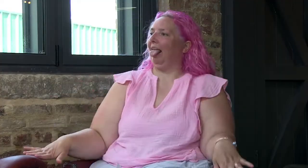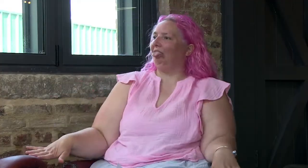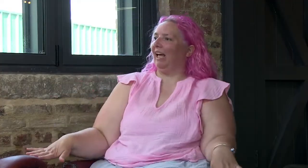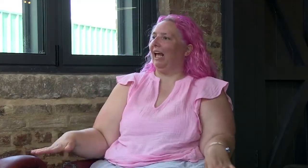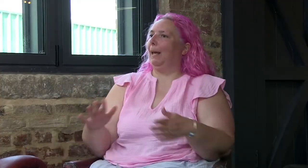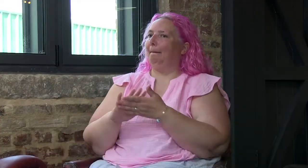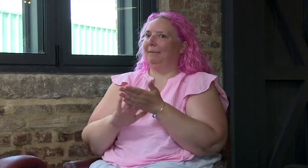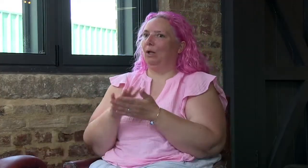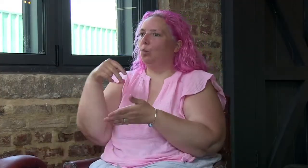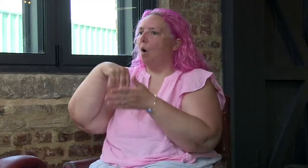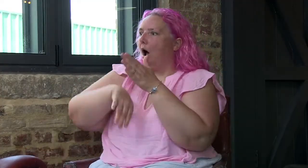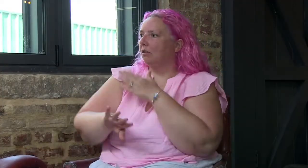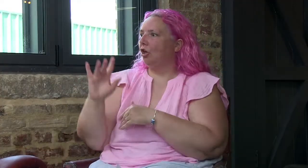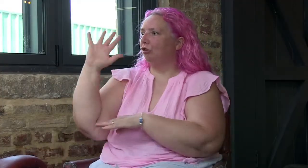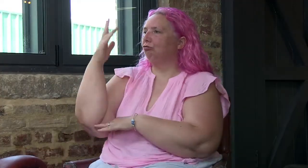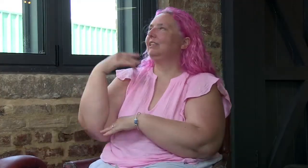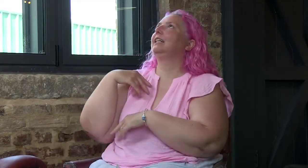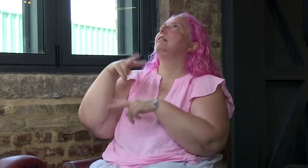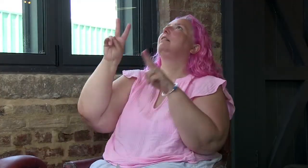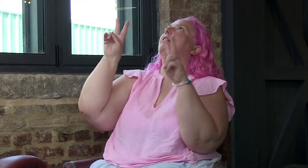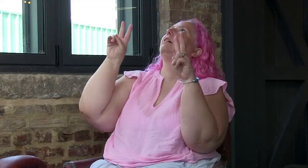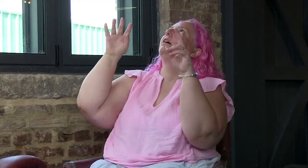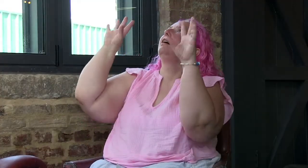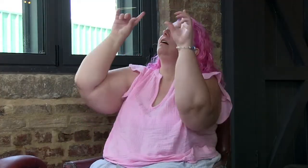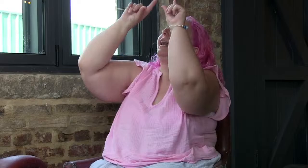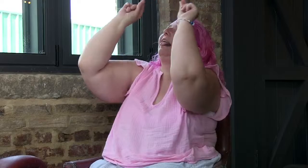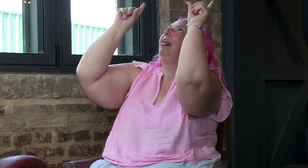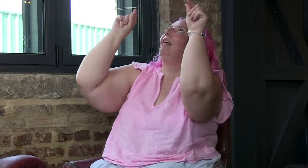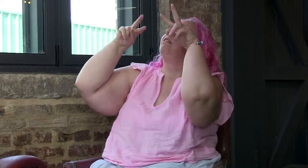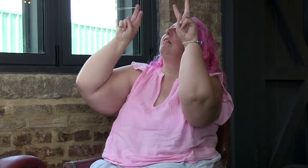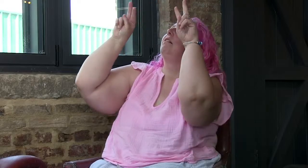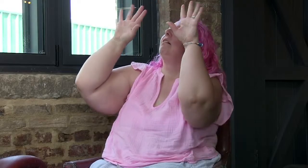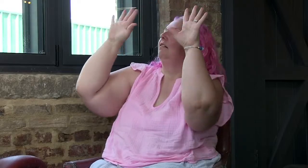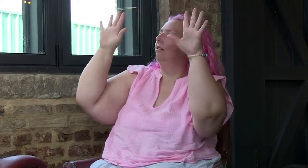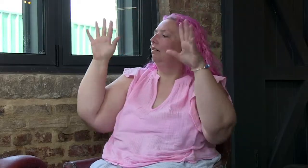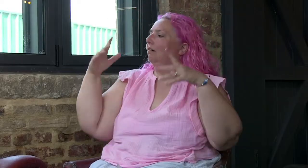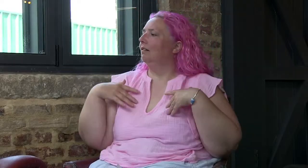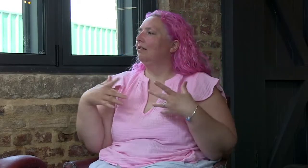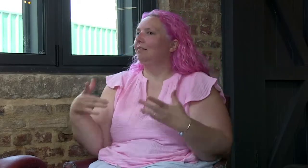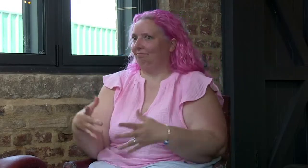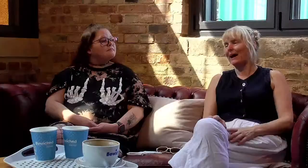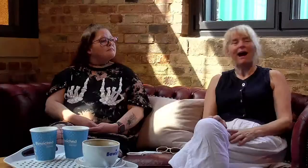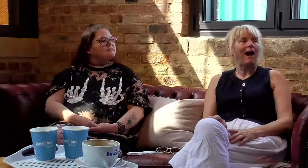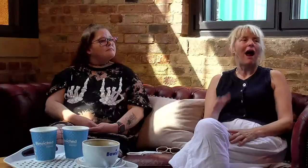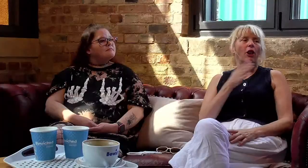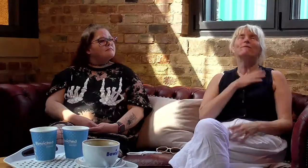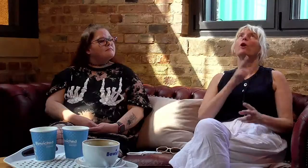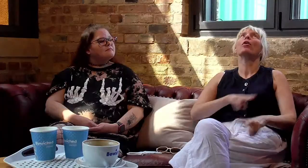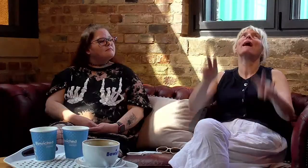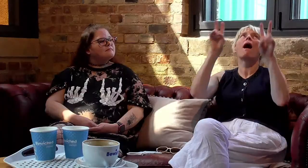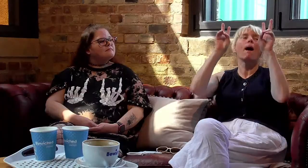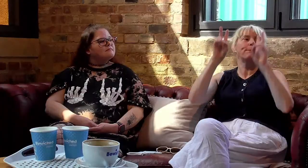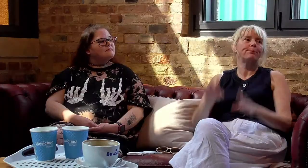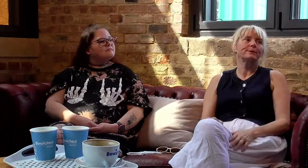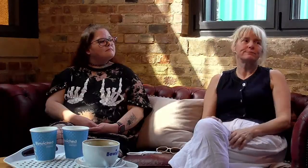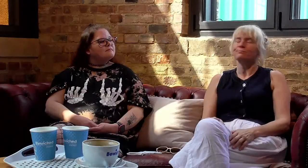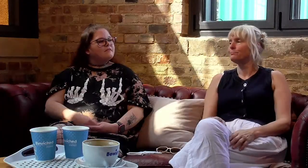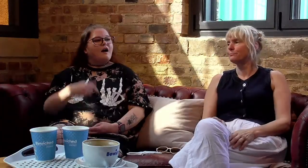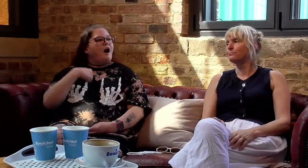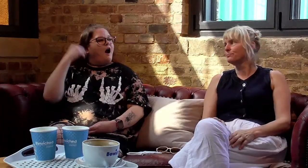there's a word actually, it's an English phrase. It's called tree bathing, so it's like sunbathing, but you just lay under a tree and you just look up at it,